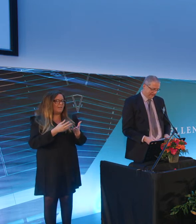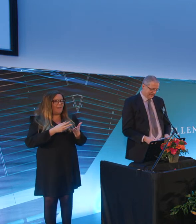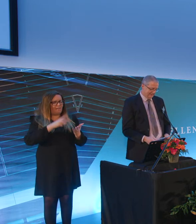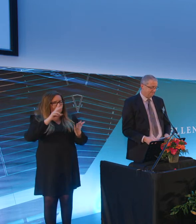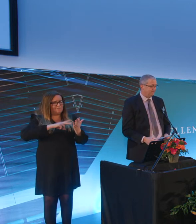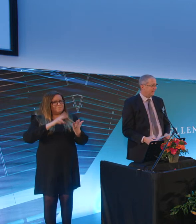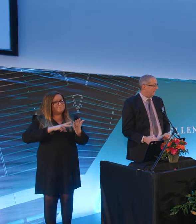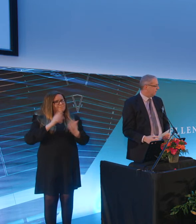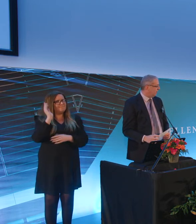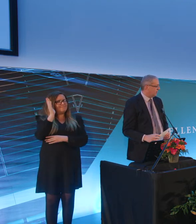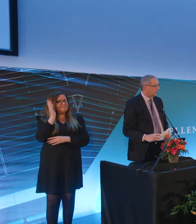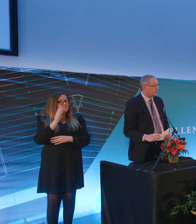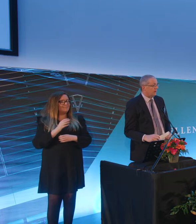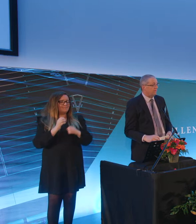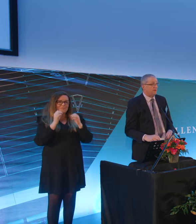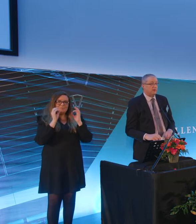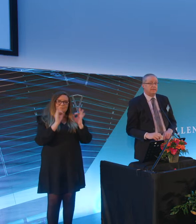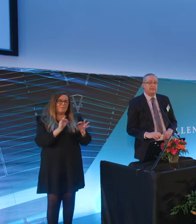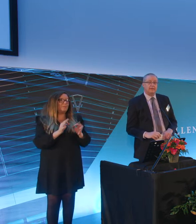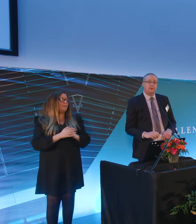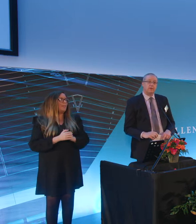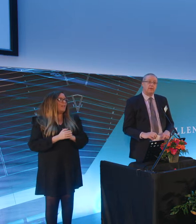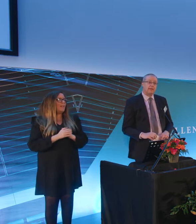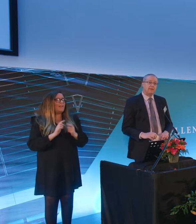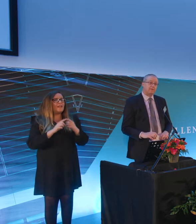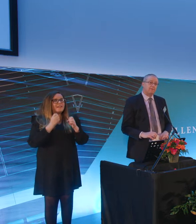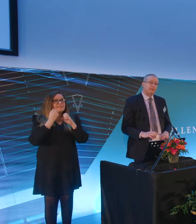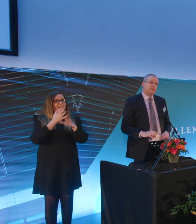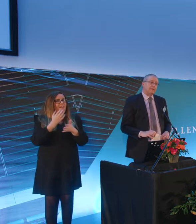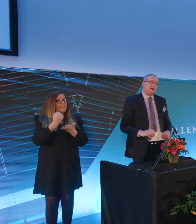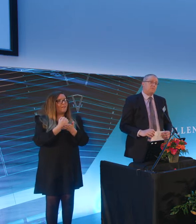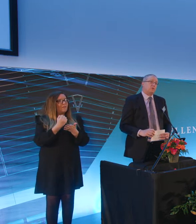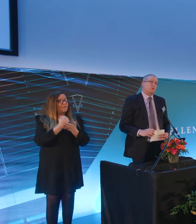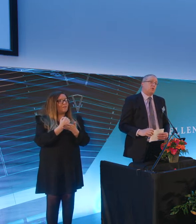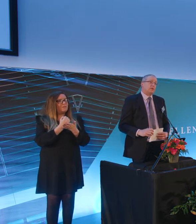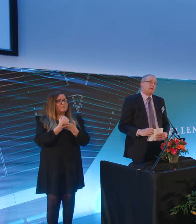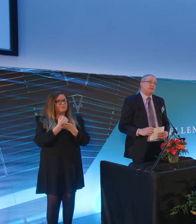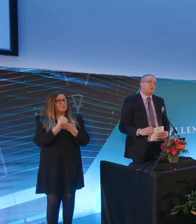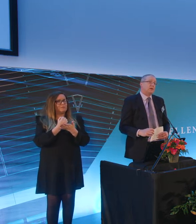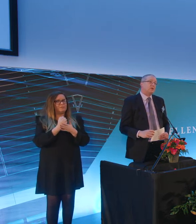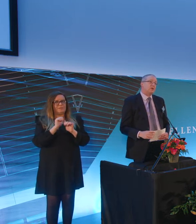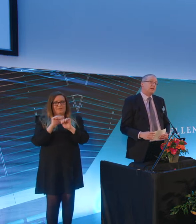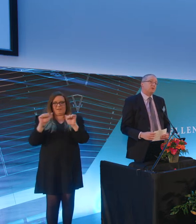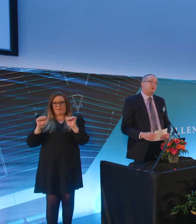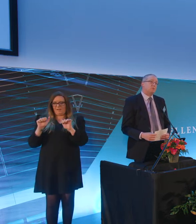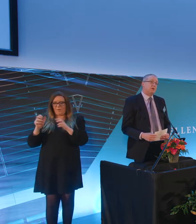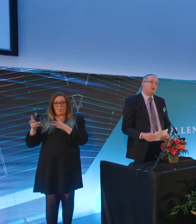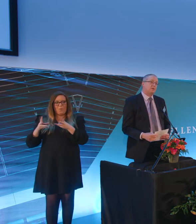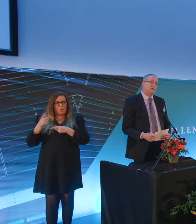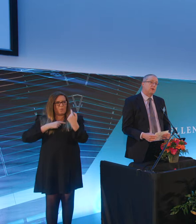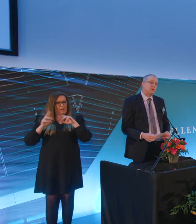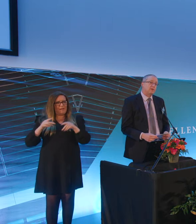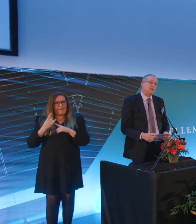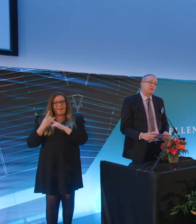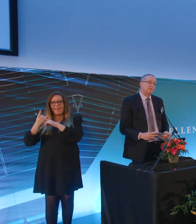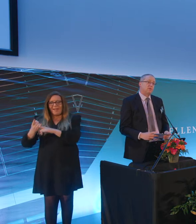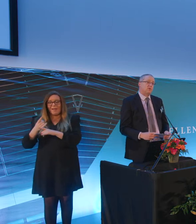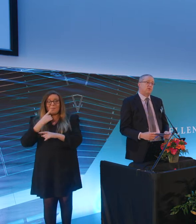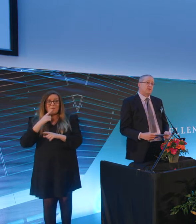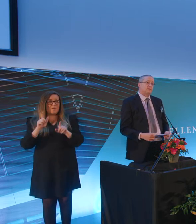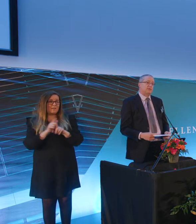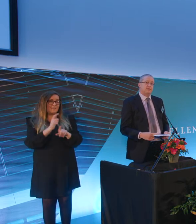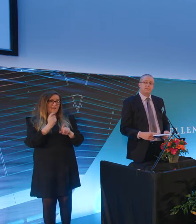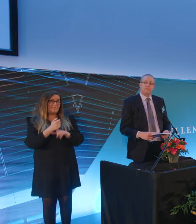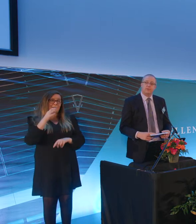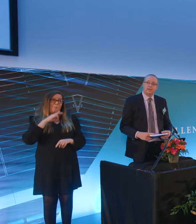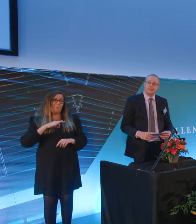also. And to all the students, really, for giving us a sense of, I suppose, the work that we can do to help students, but also the privilege it is for